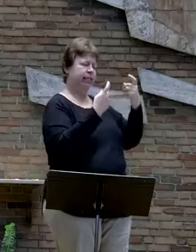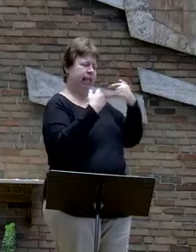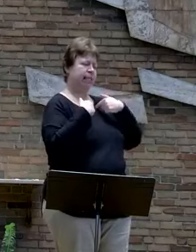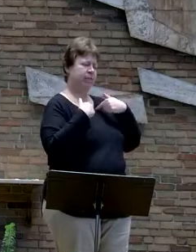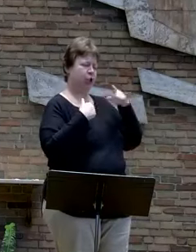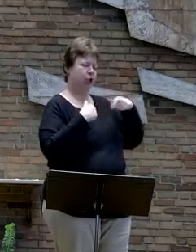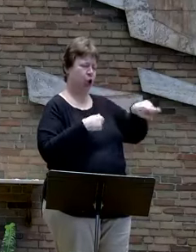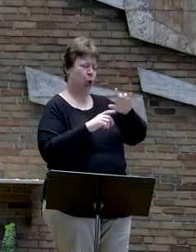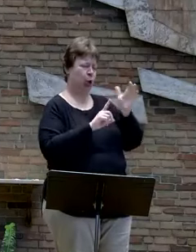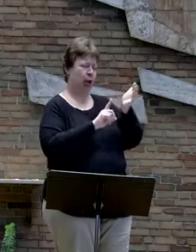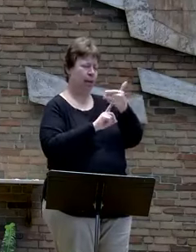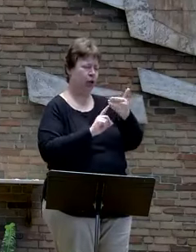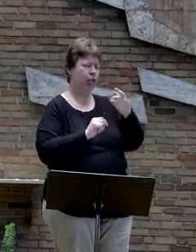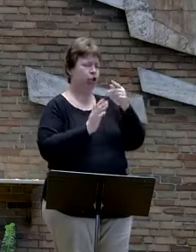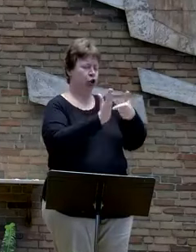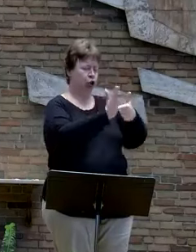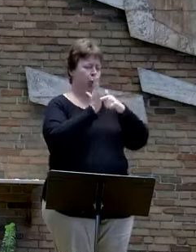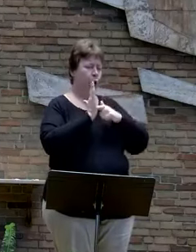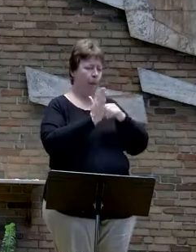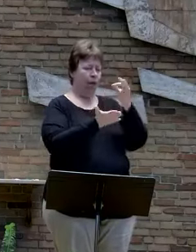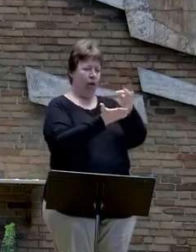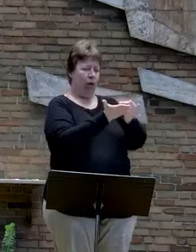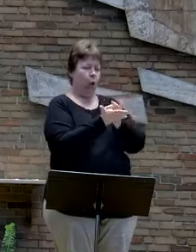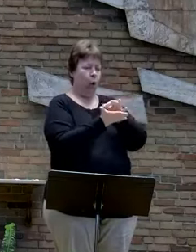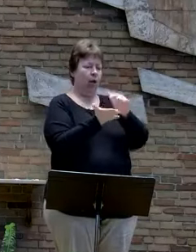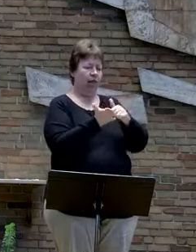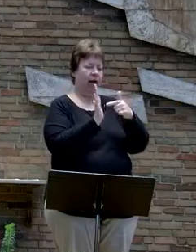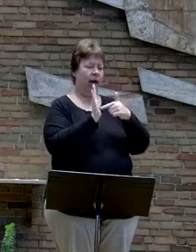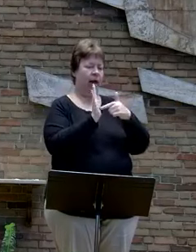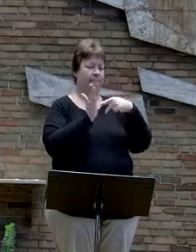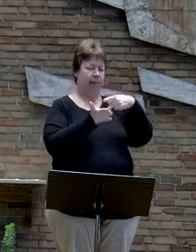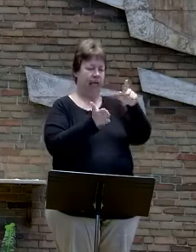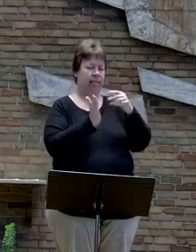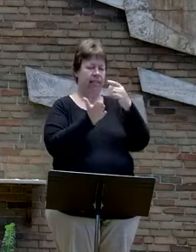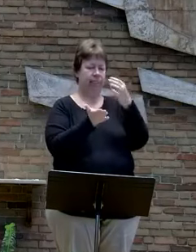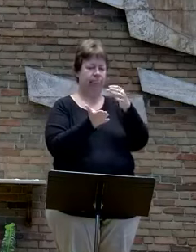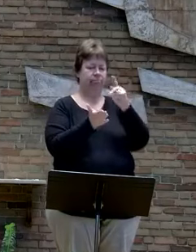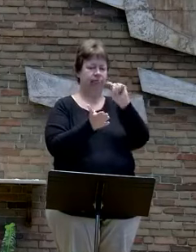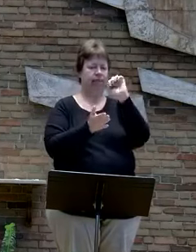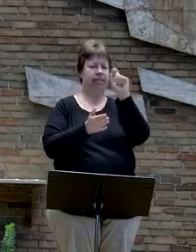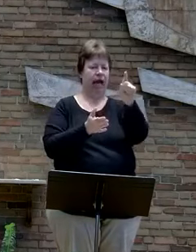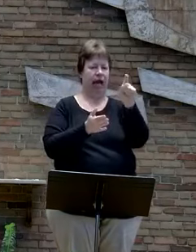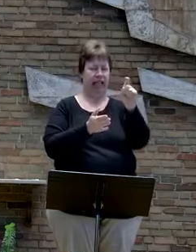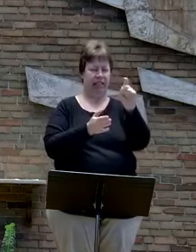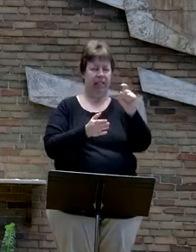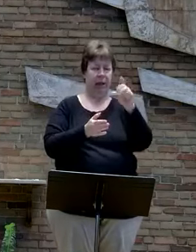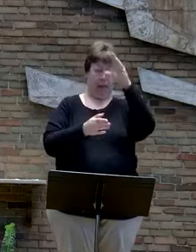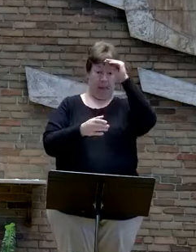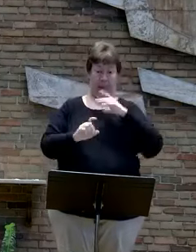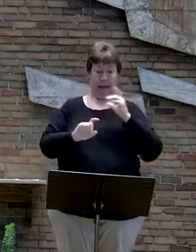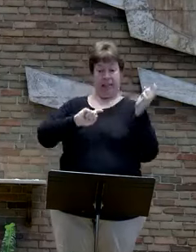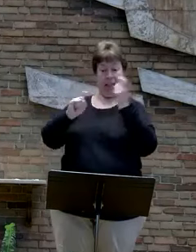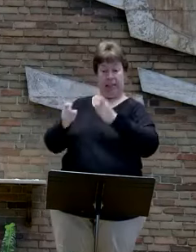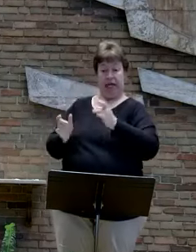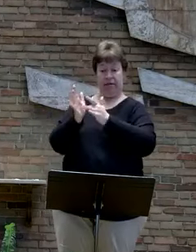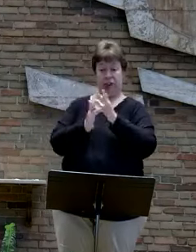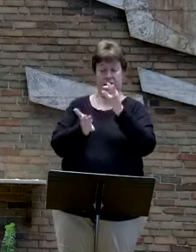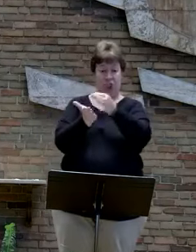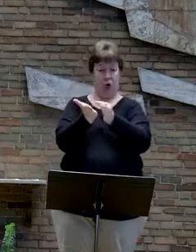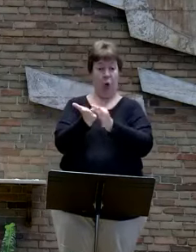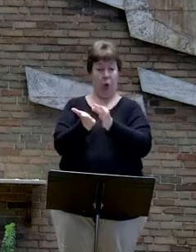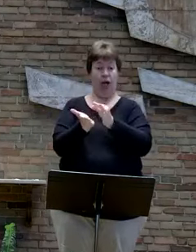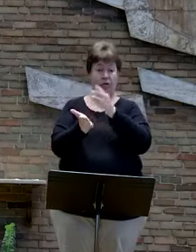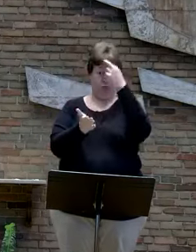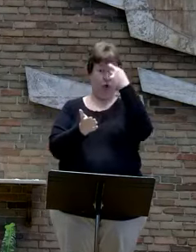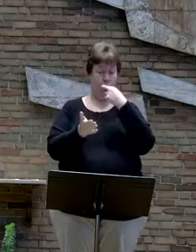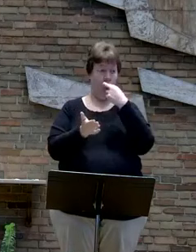hypocrites? Show me the coin that pays the census tax." They handed him the Roman coin. He said